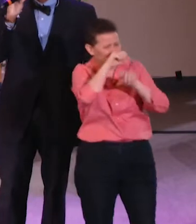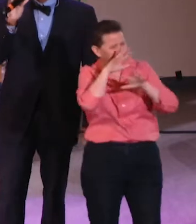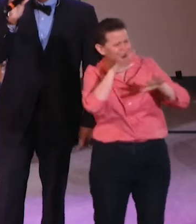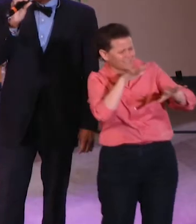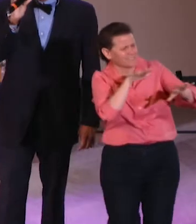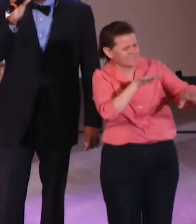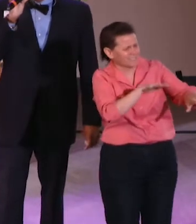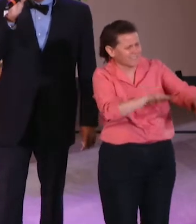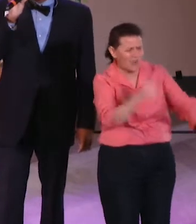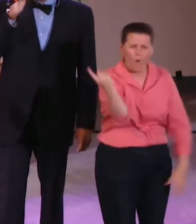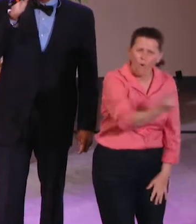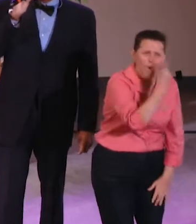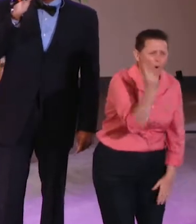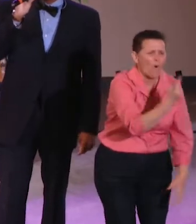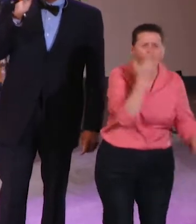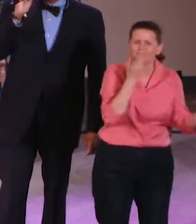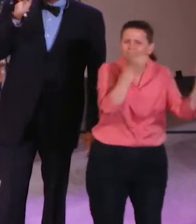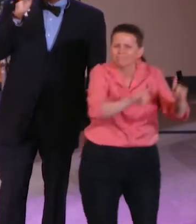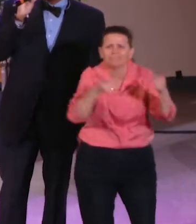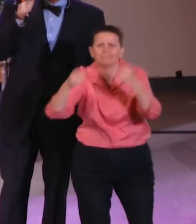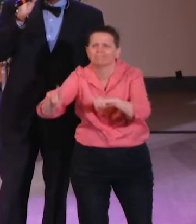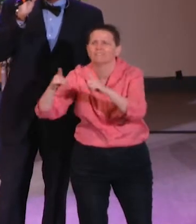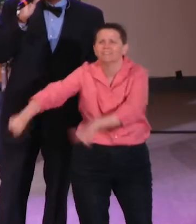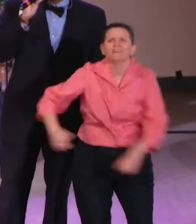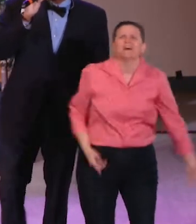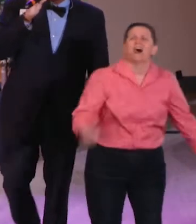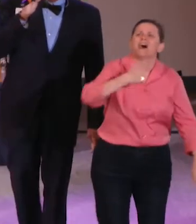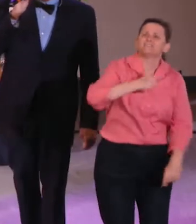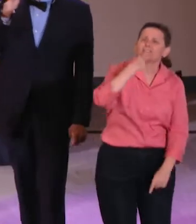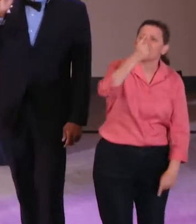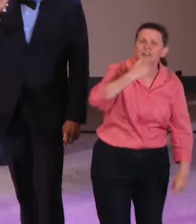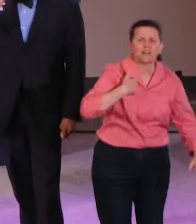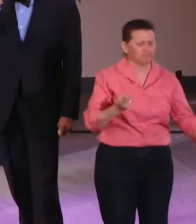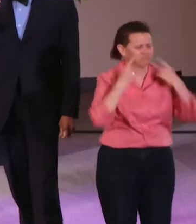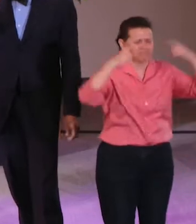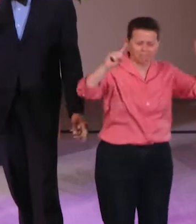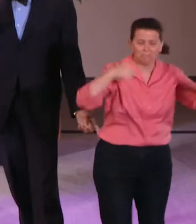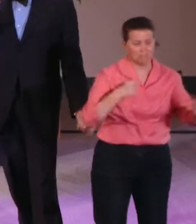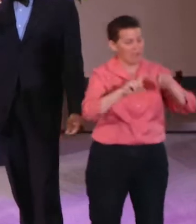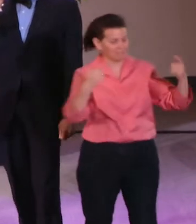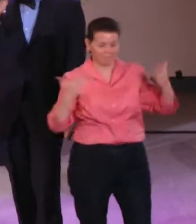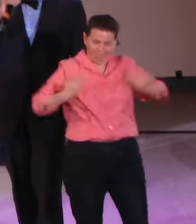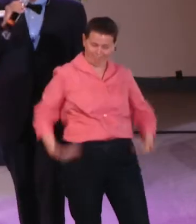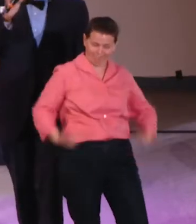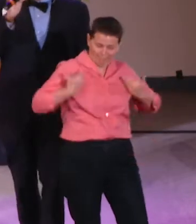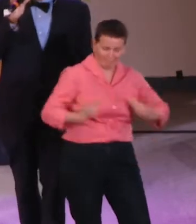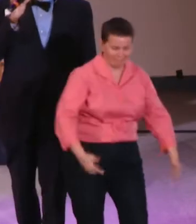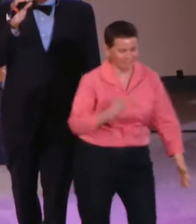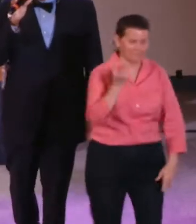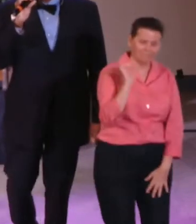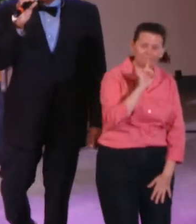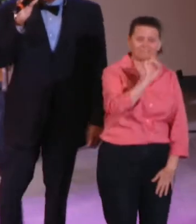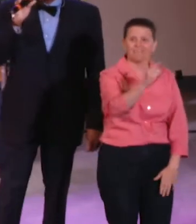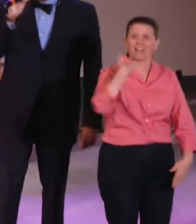on the way. They said it wasn't gonna make it. They said it wouldn't be done. No, no, but every time they see me, they say there go that one. I don't